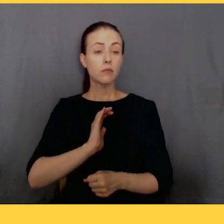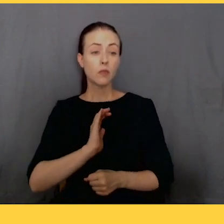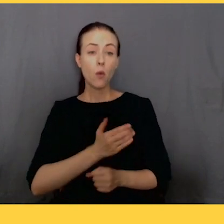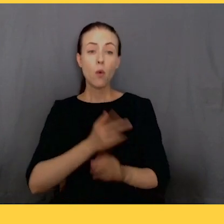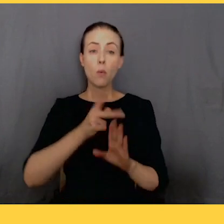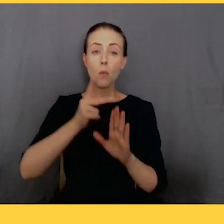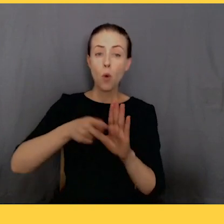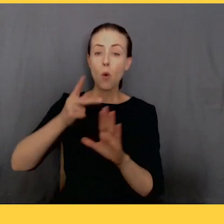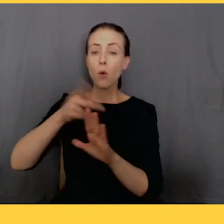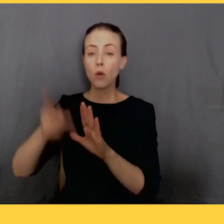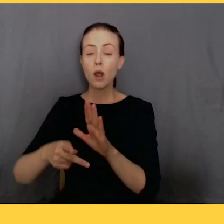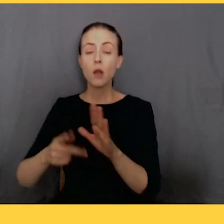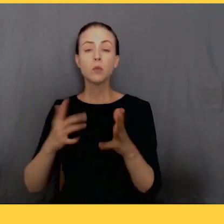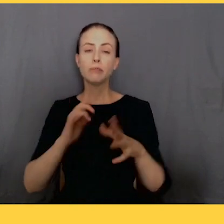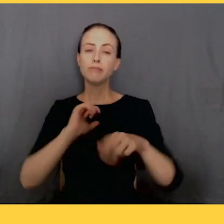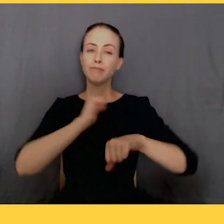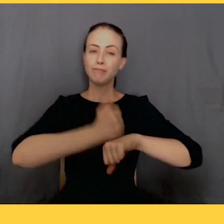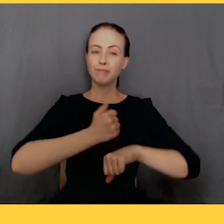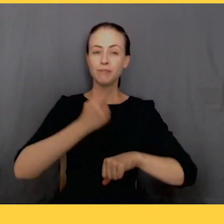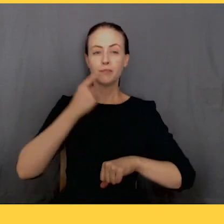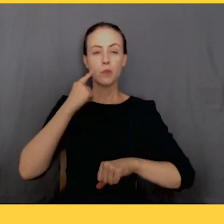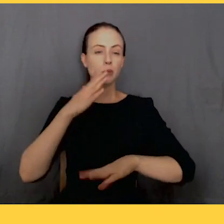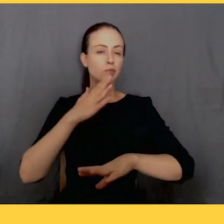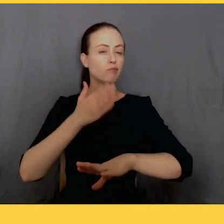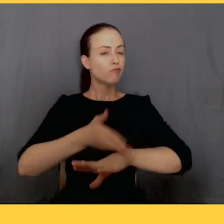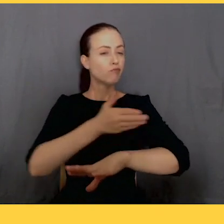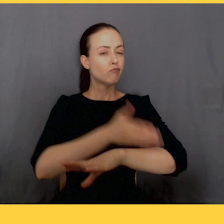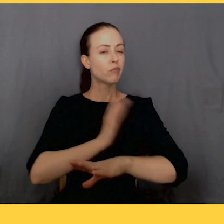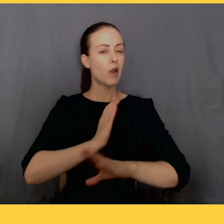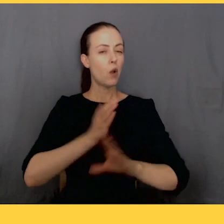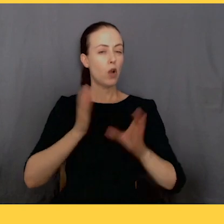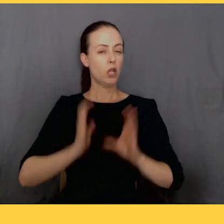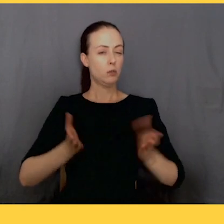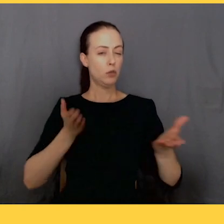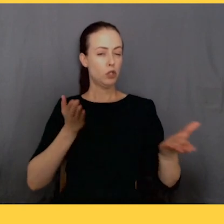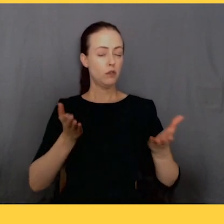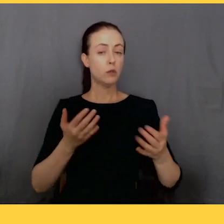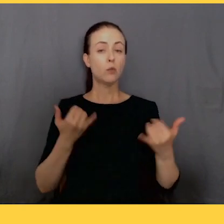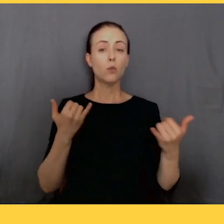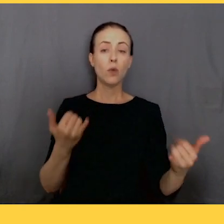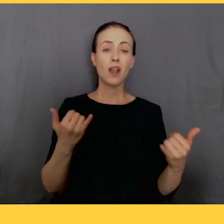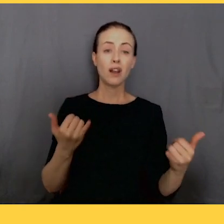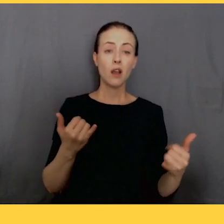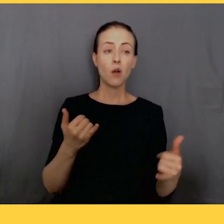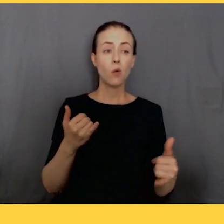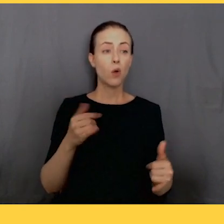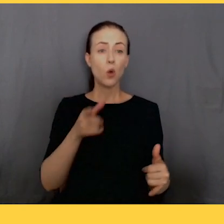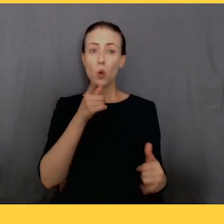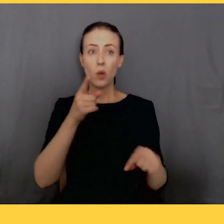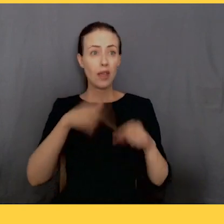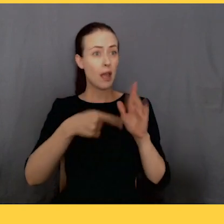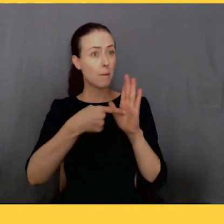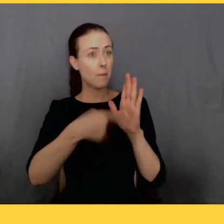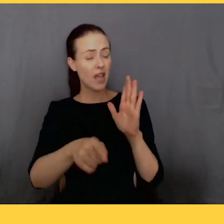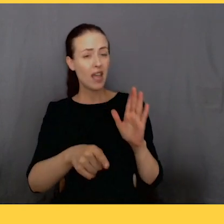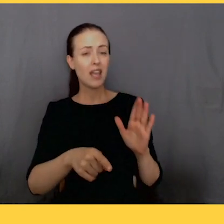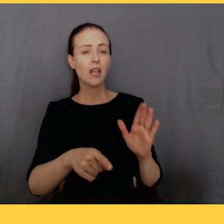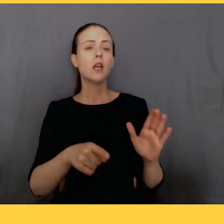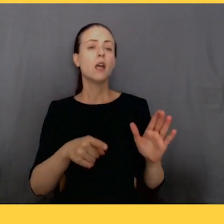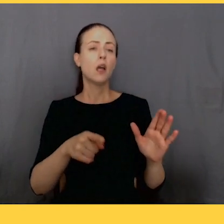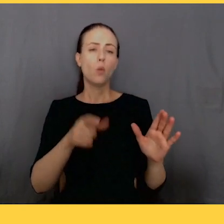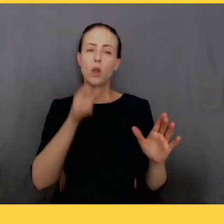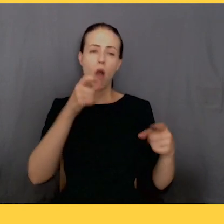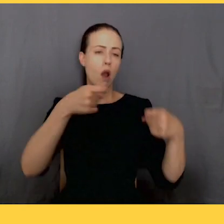need. For example, we have suspended service disconnections for non-payment and are waiving late fees for